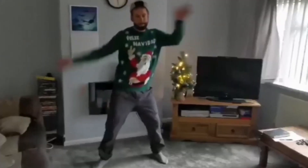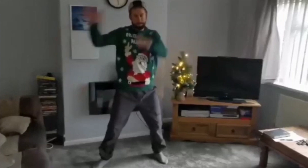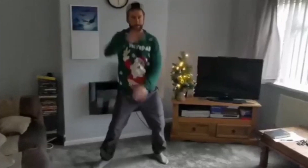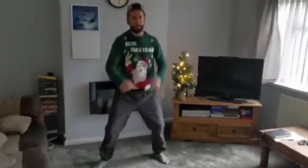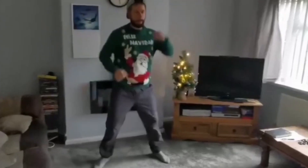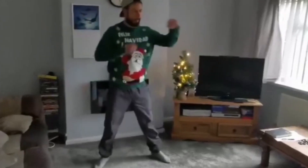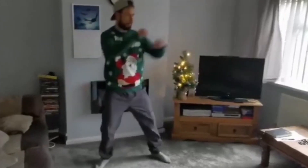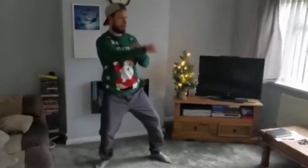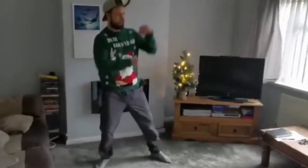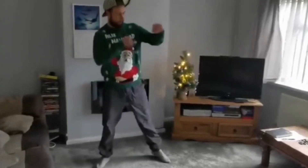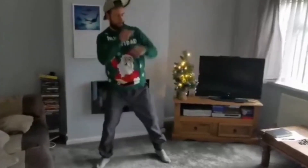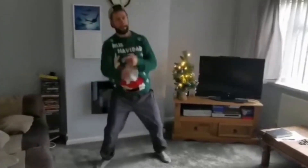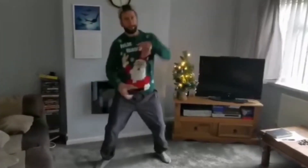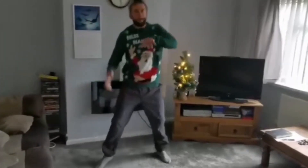heart. Feliz Navidad.